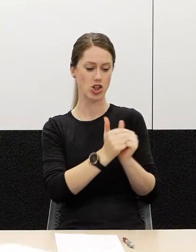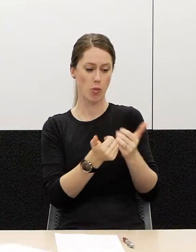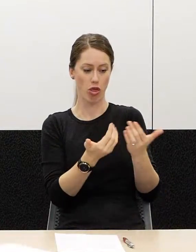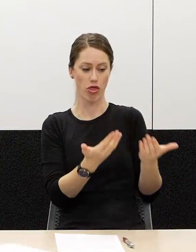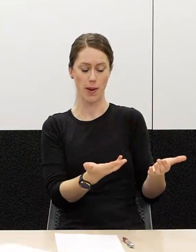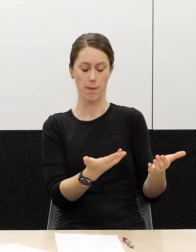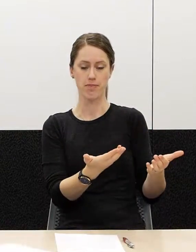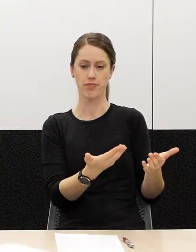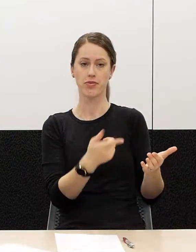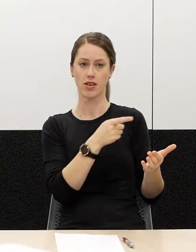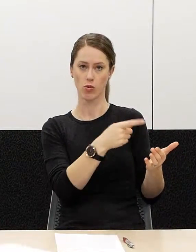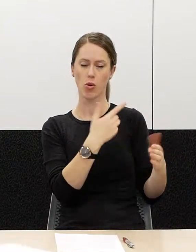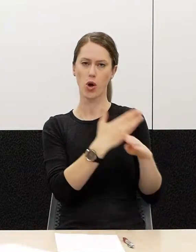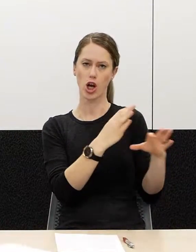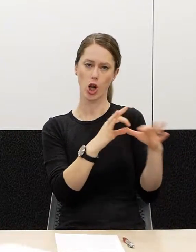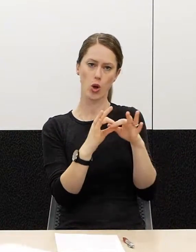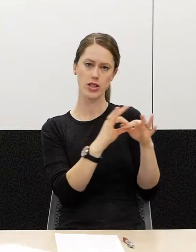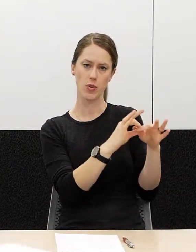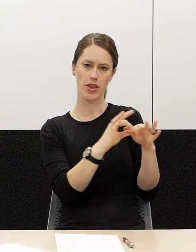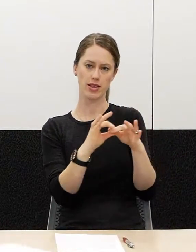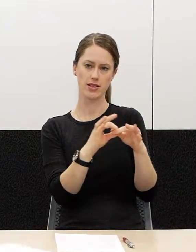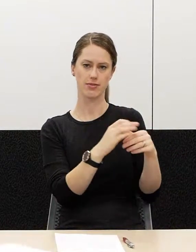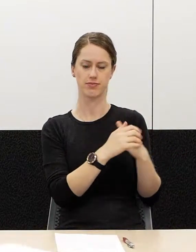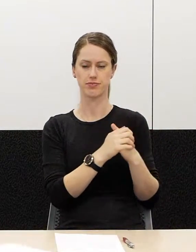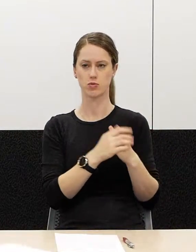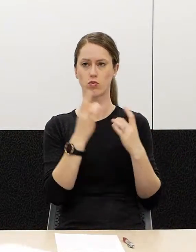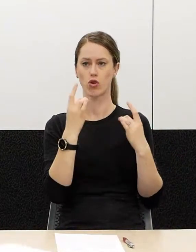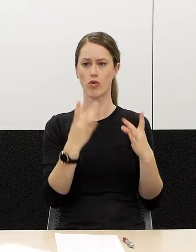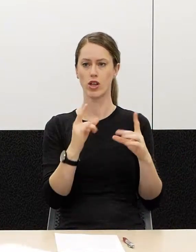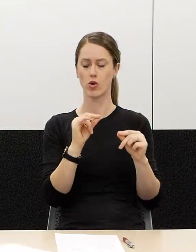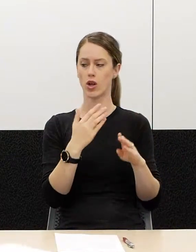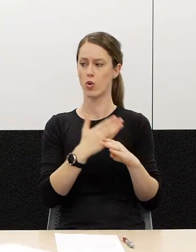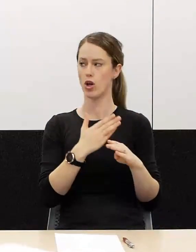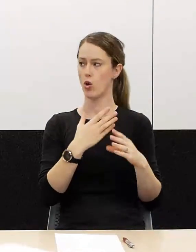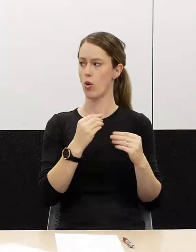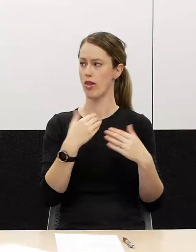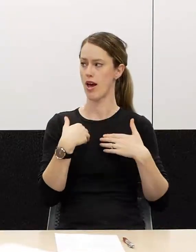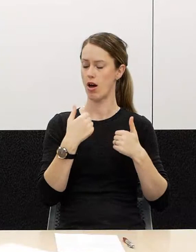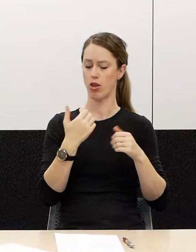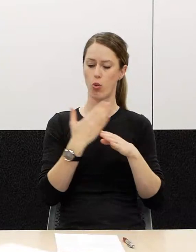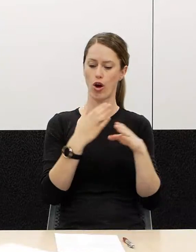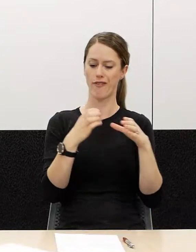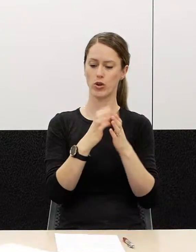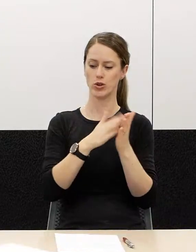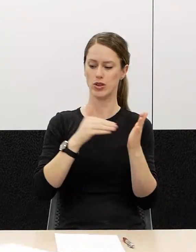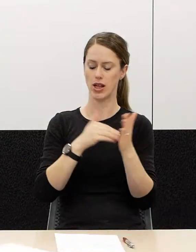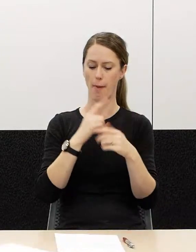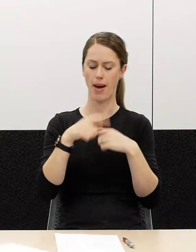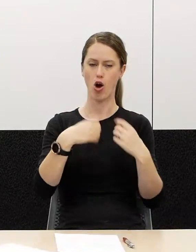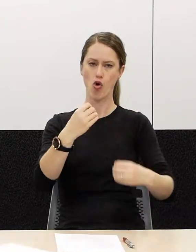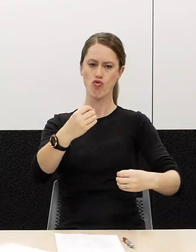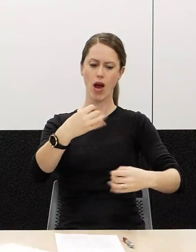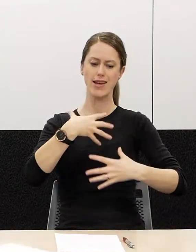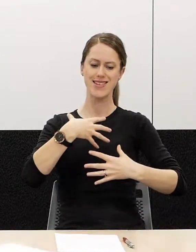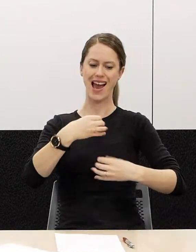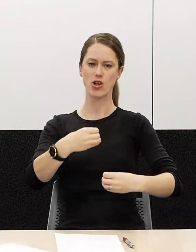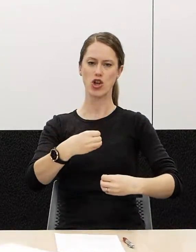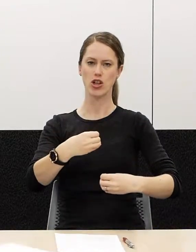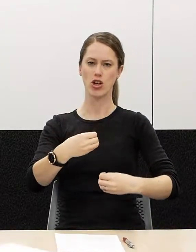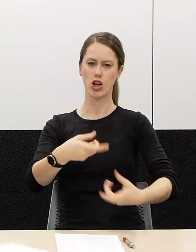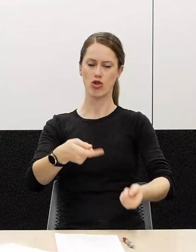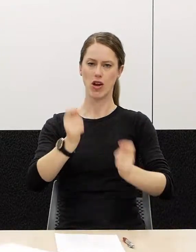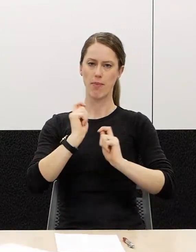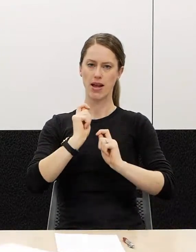for working really closely with us. We're already doing a piece of work with Health Workforce New Zealand around the radiation treatments. So looking